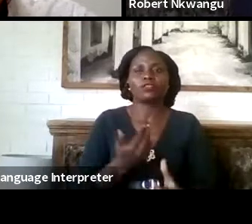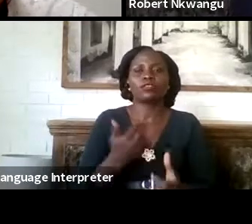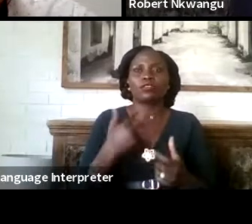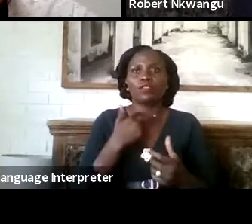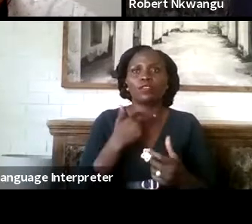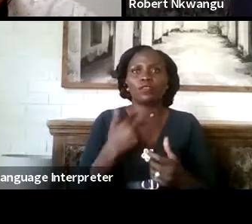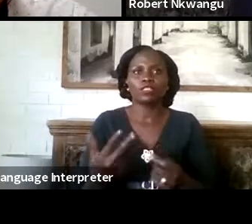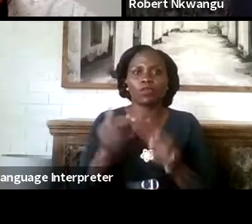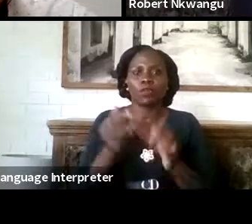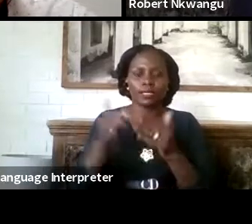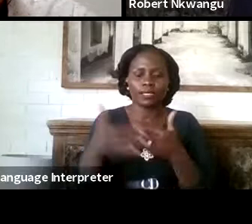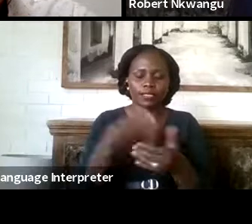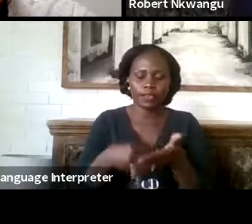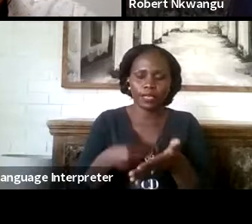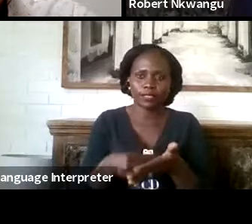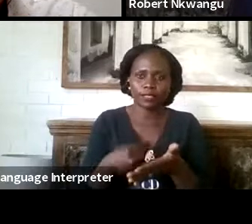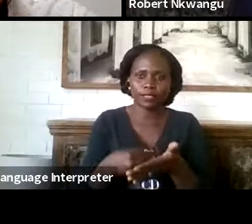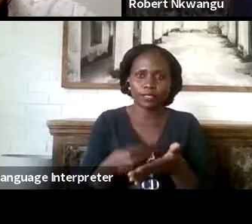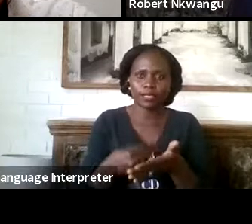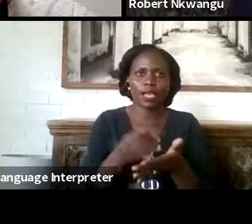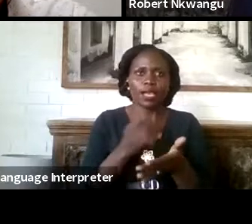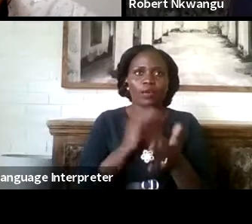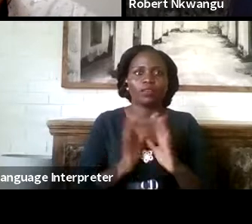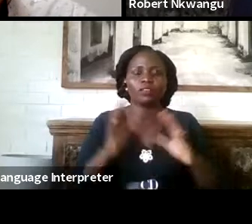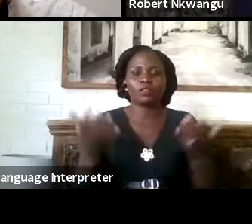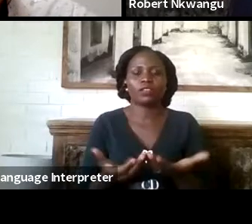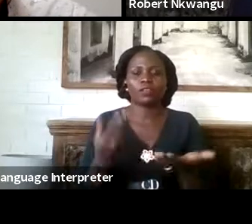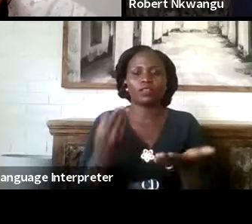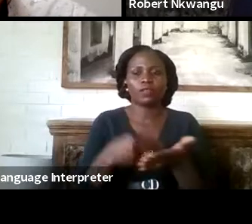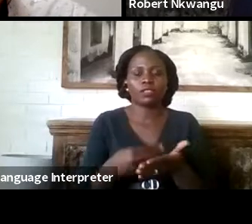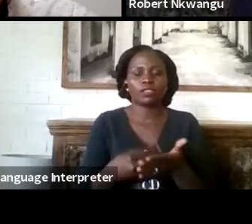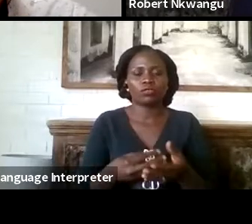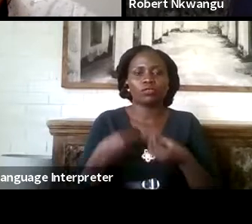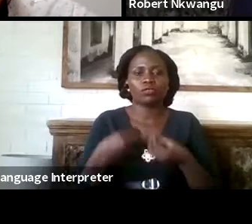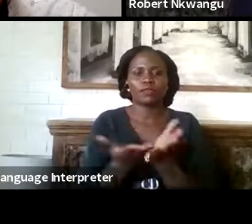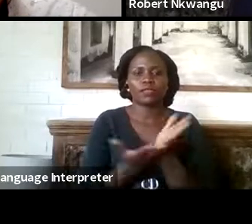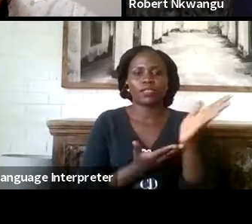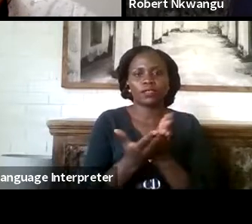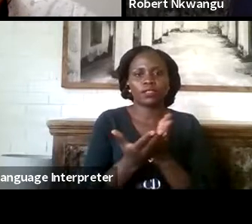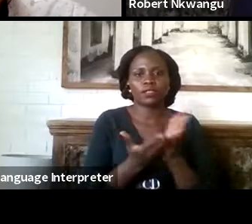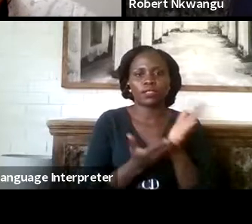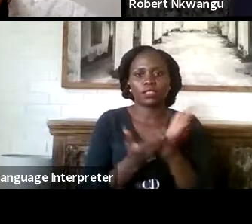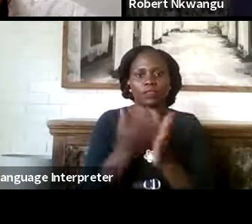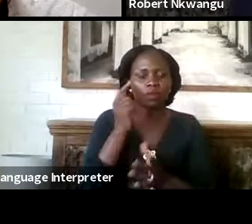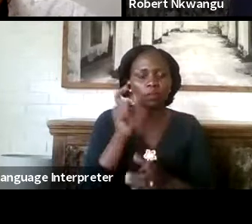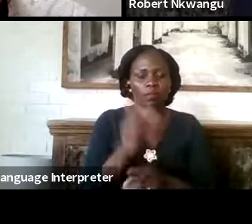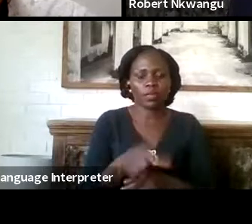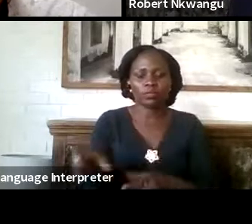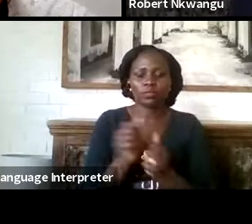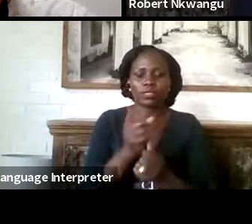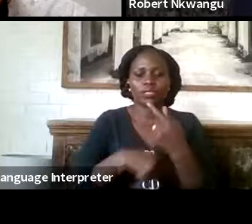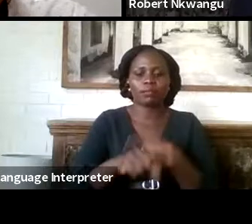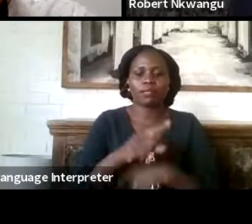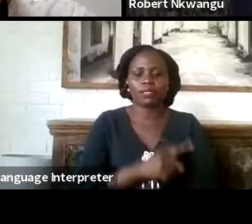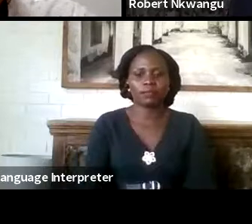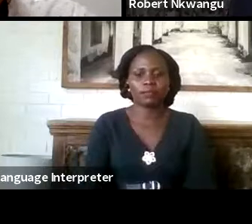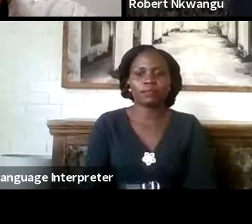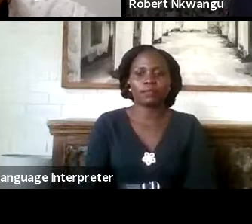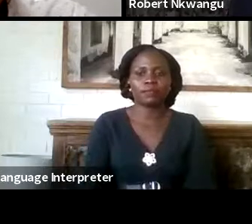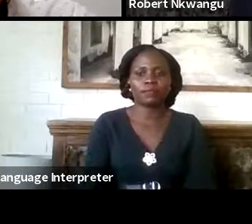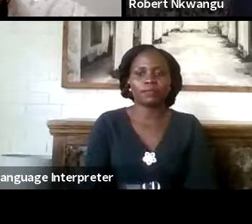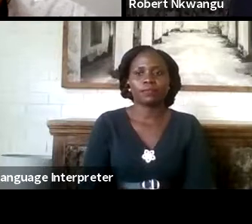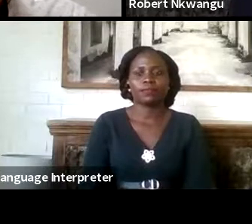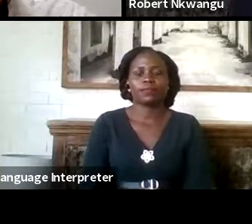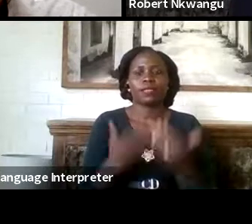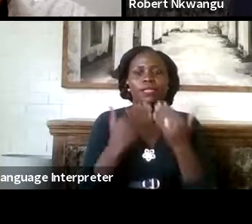to provide services to persons with disability? Okay, thank you so much.